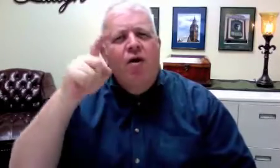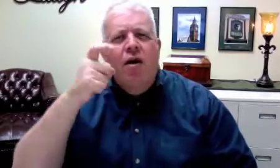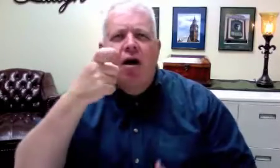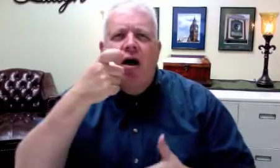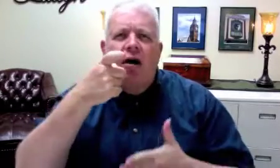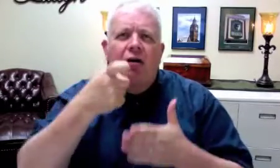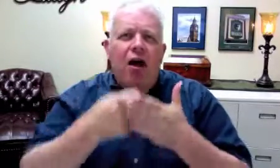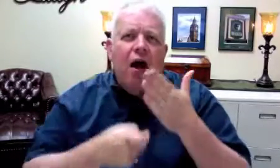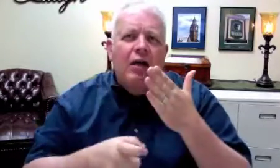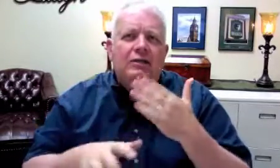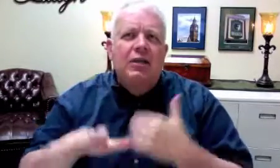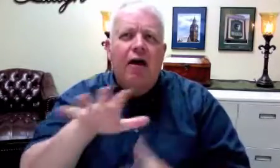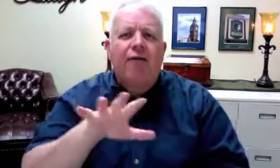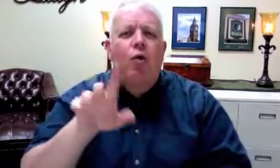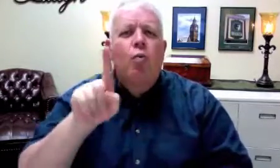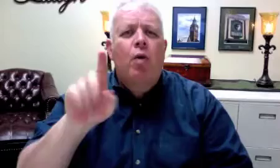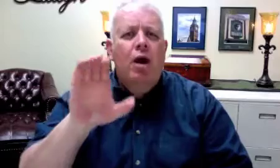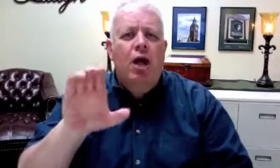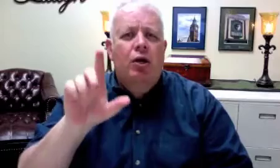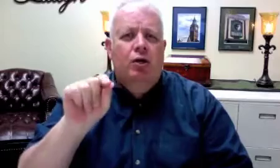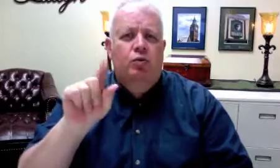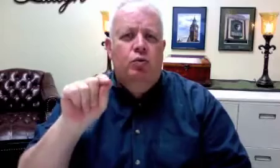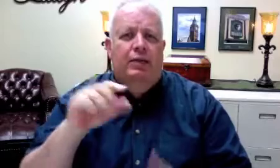of $120.